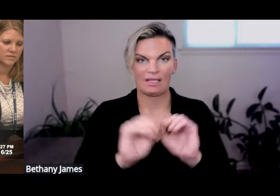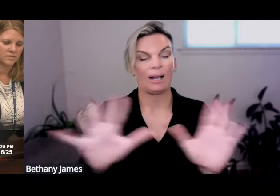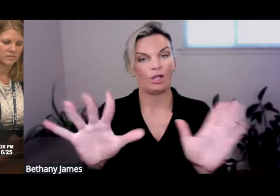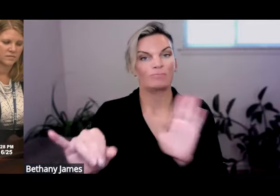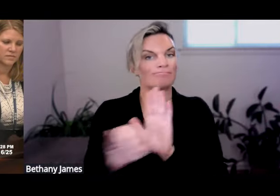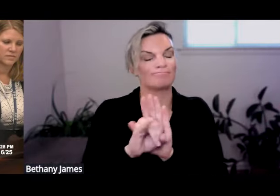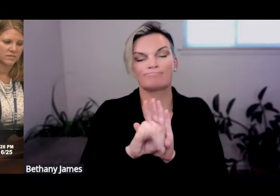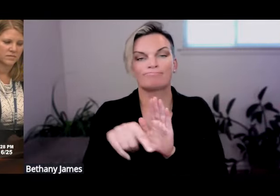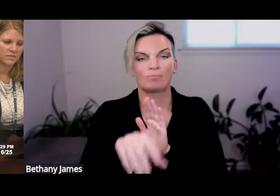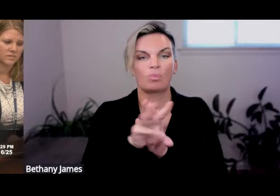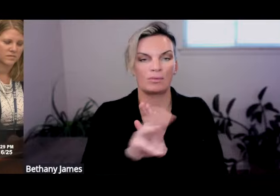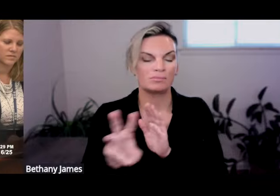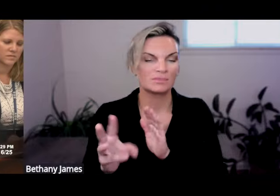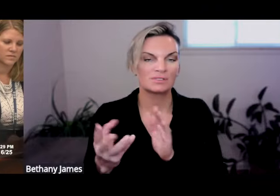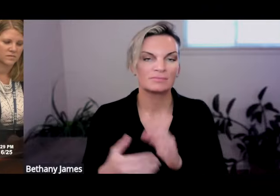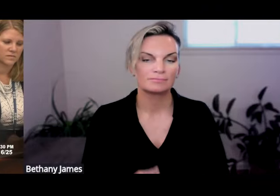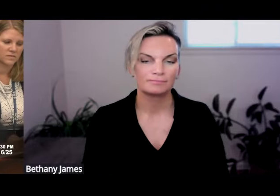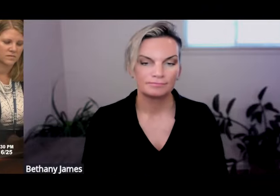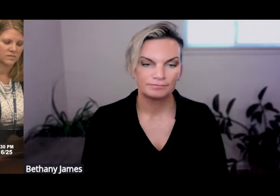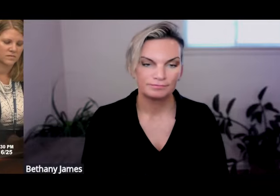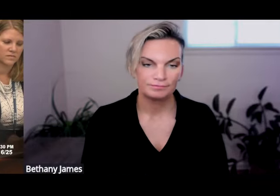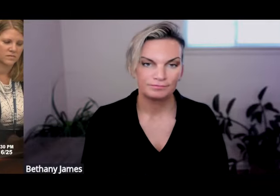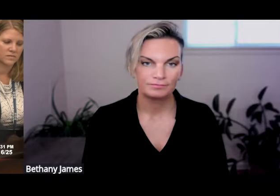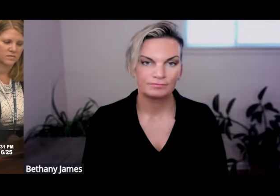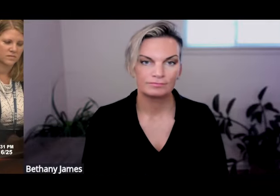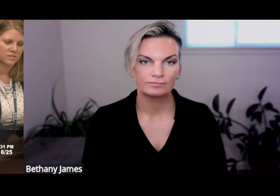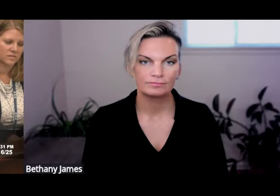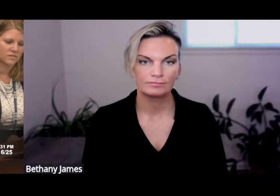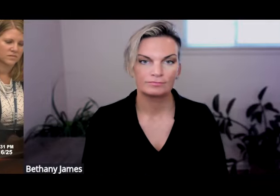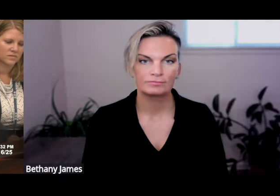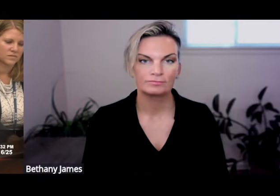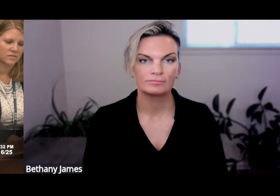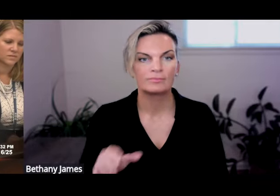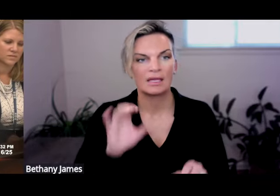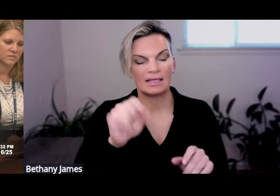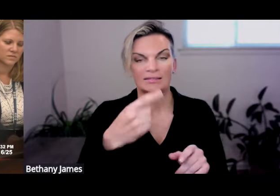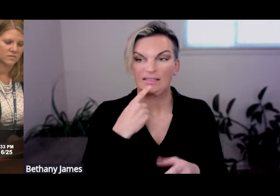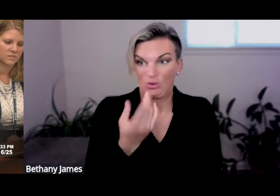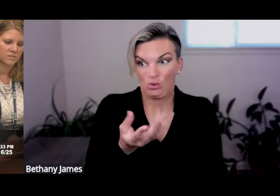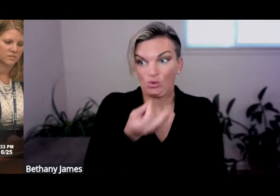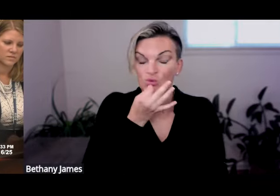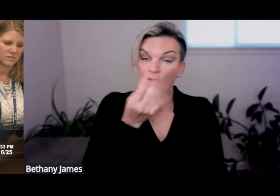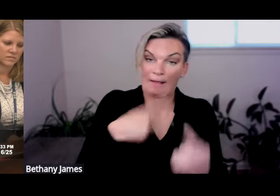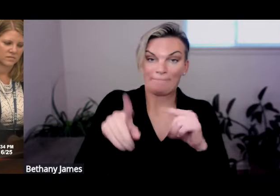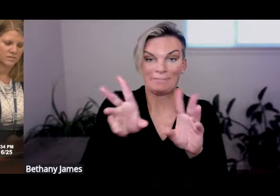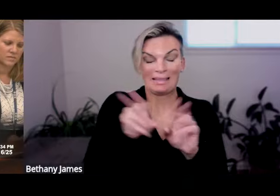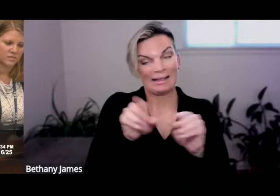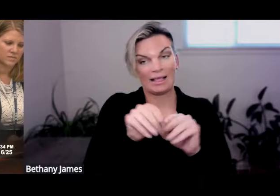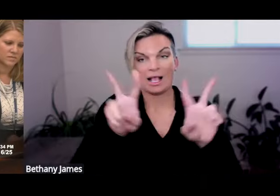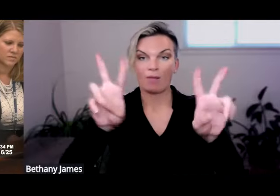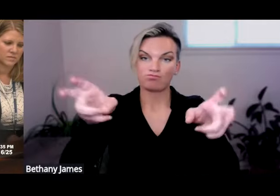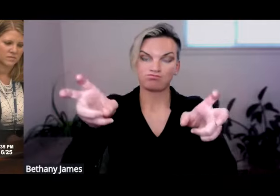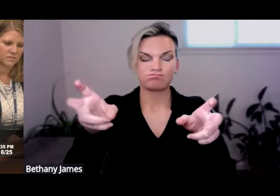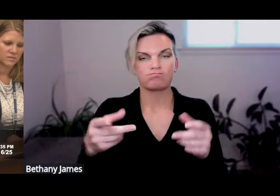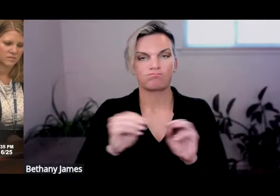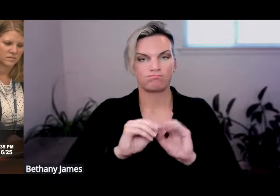For lack of better terms, yes, where it can be a little bit like upcoming meeting, here's what's going to be discussed type stuff versus